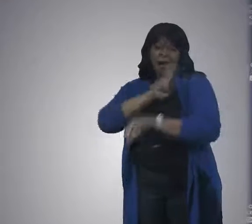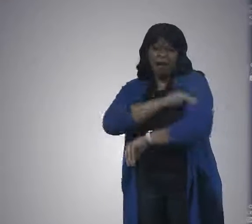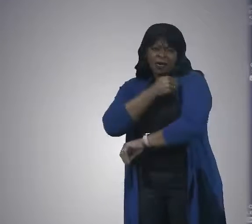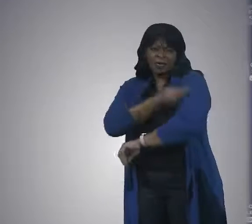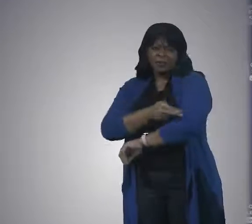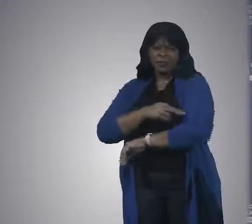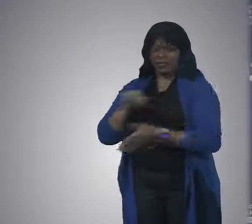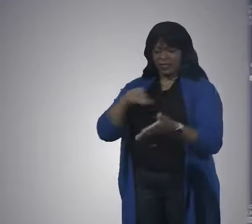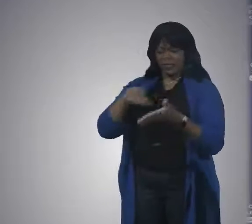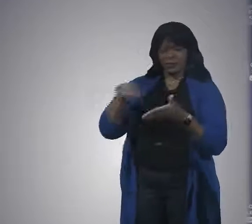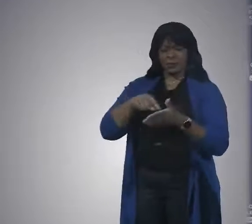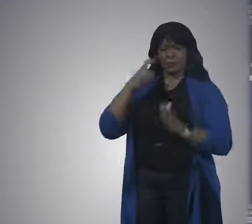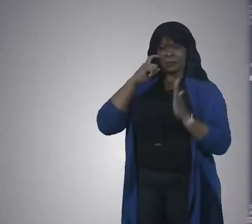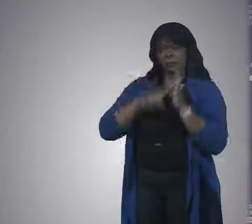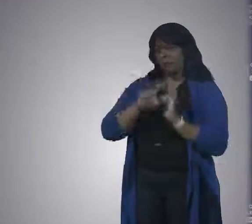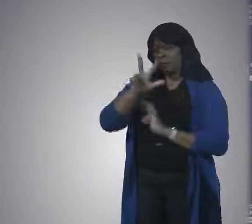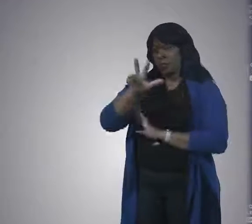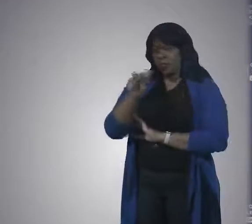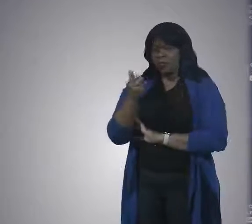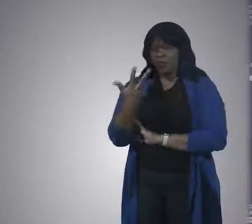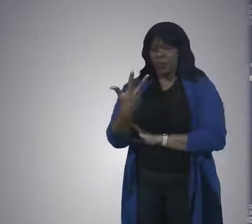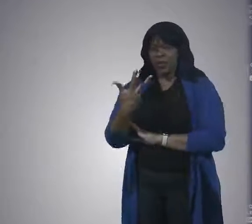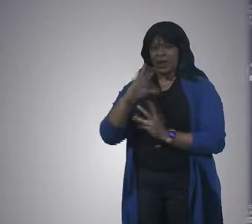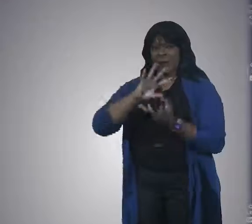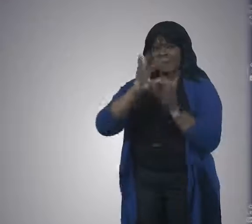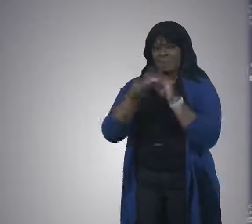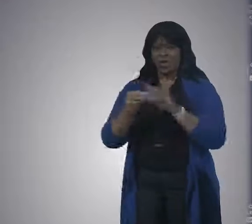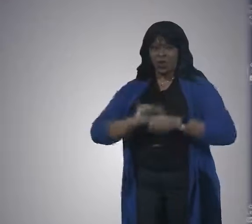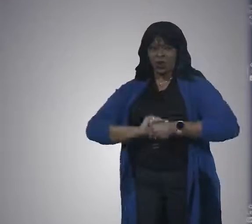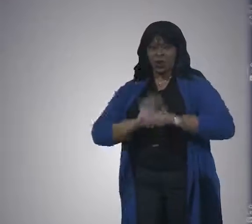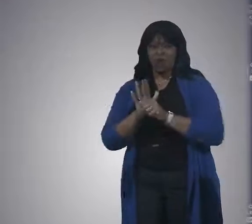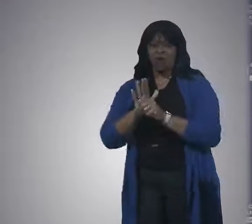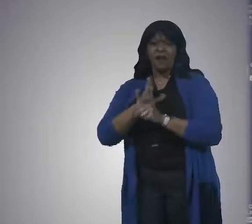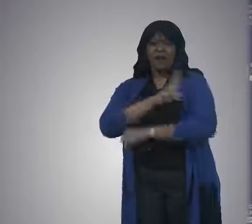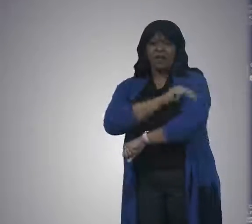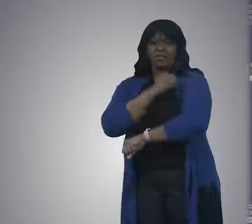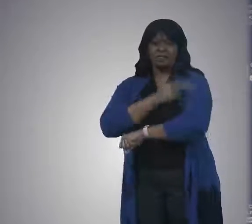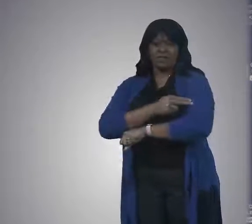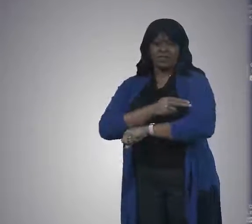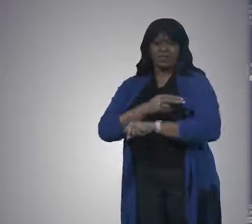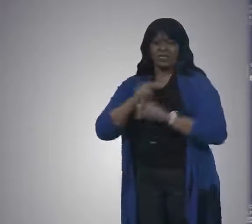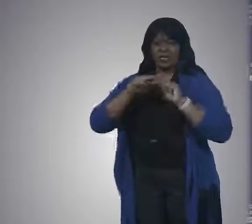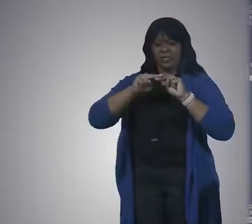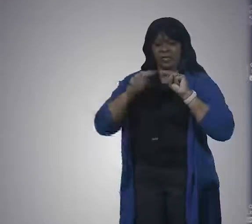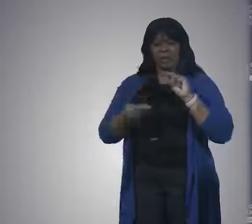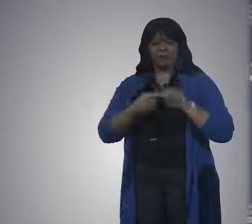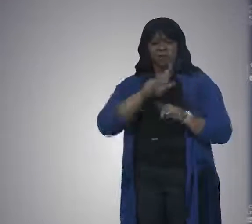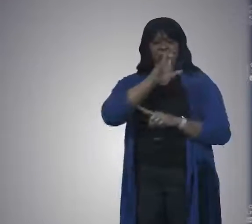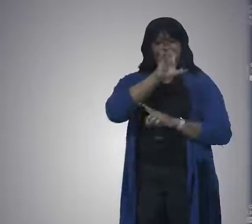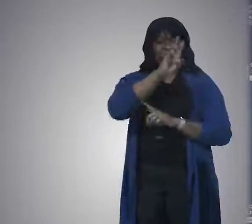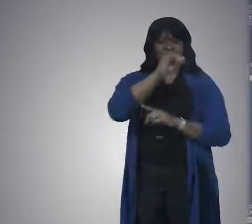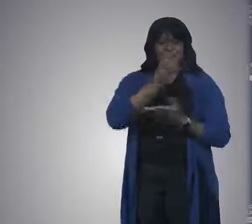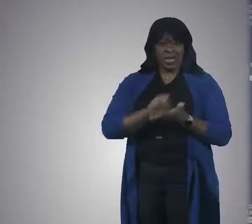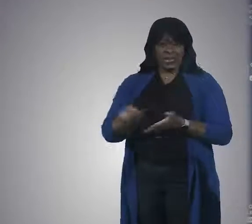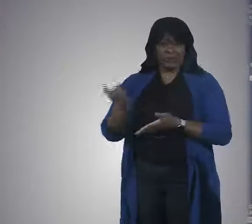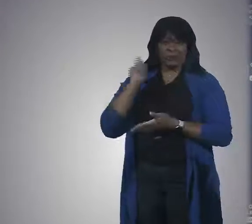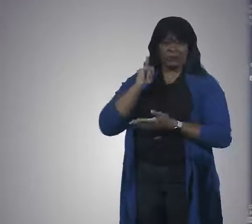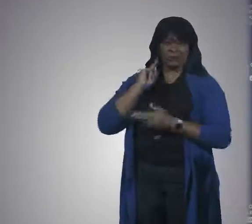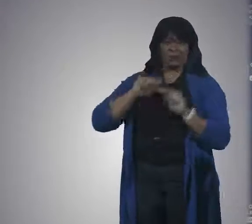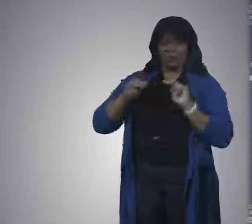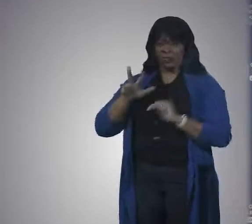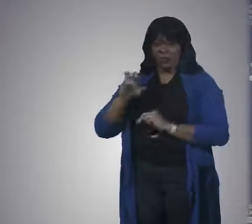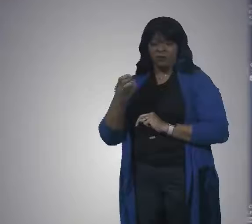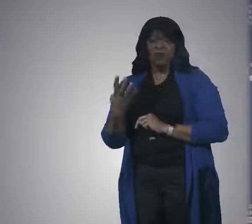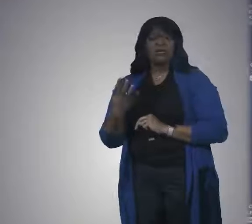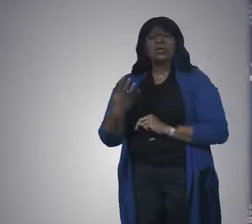Hospitalizations this week are at 313 combined COVID-19 hospitalizations. That's down from 370 a week ago.